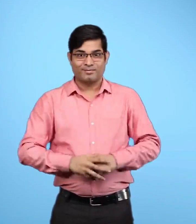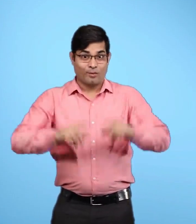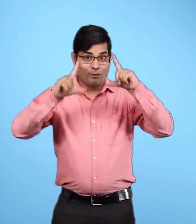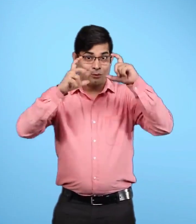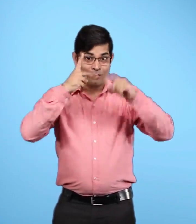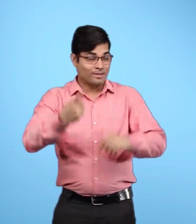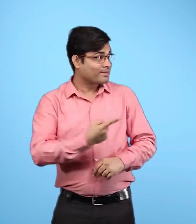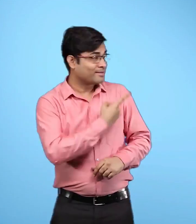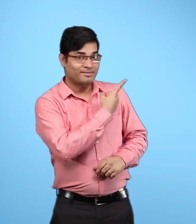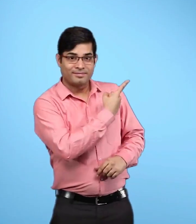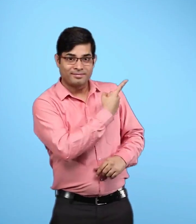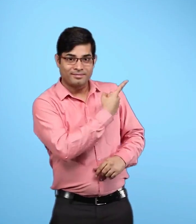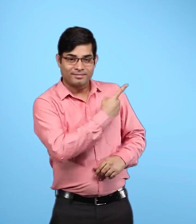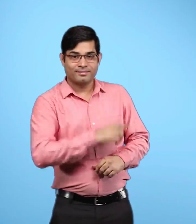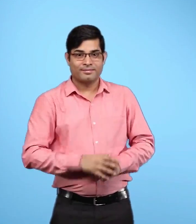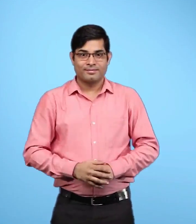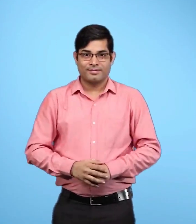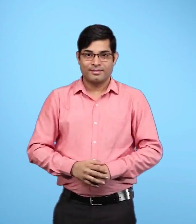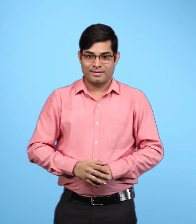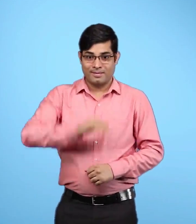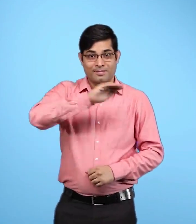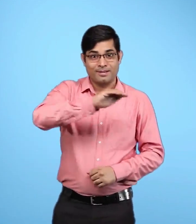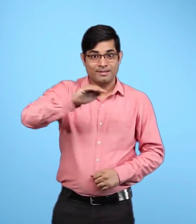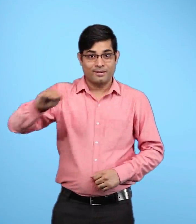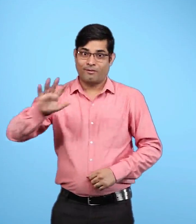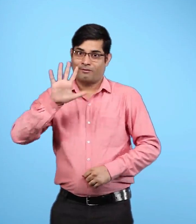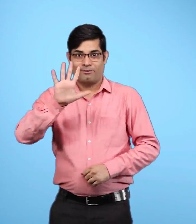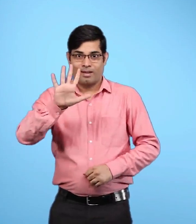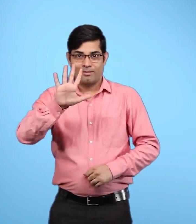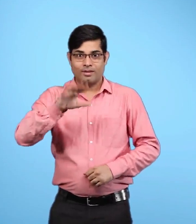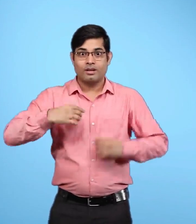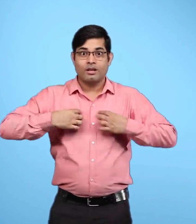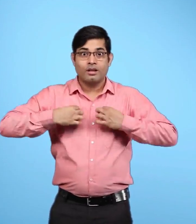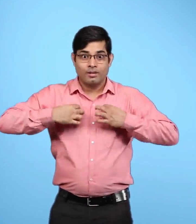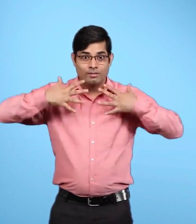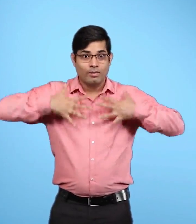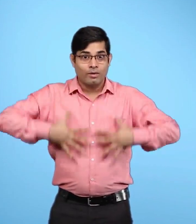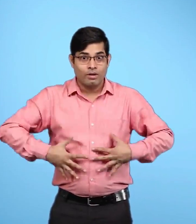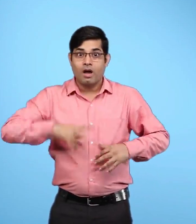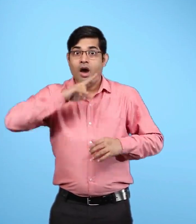Picture 1 on the right side shows 5 children wearing different colored clothes,